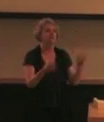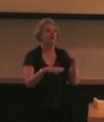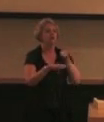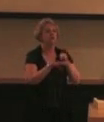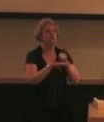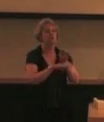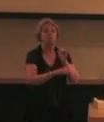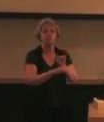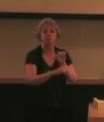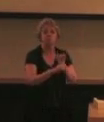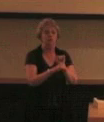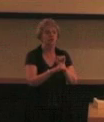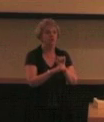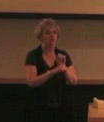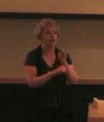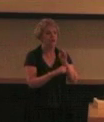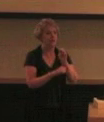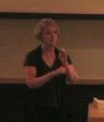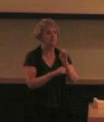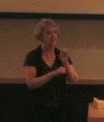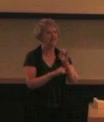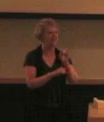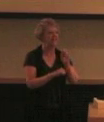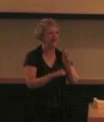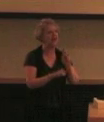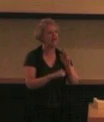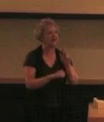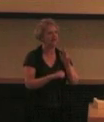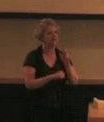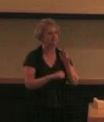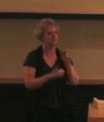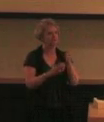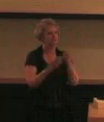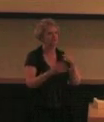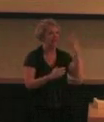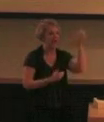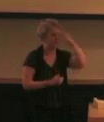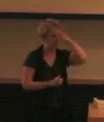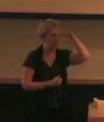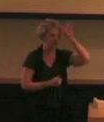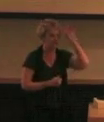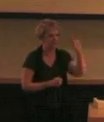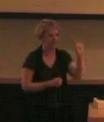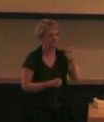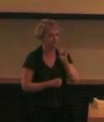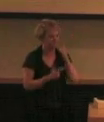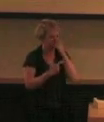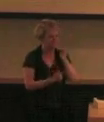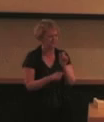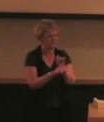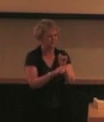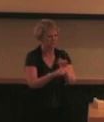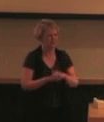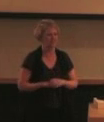consultant work as a Meditech consultant for an EMR system out in Alaska, actually, which was pretty